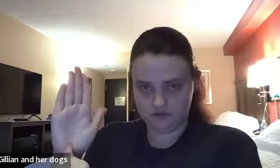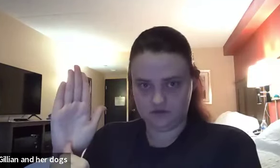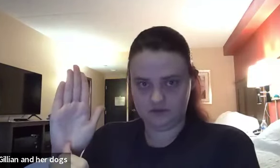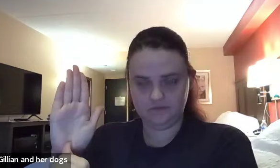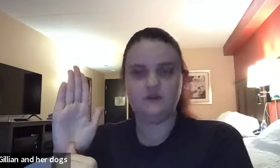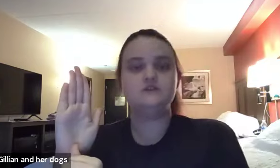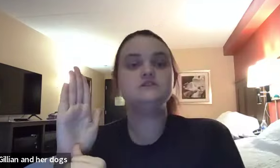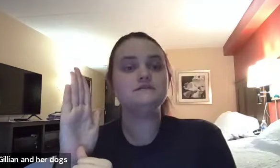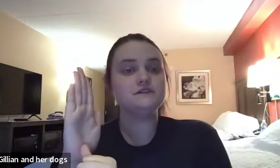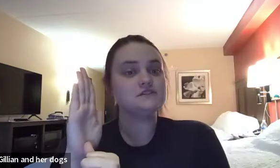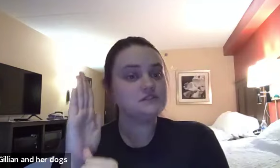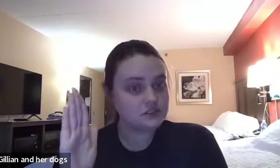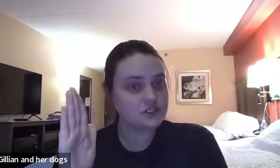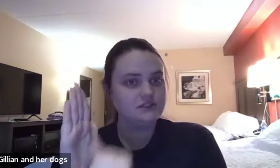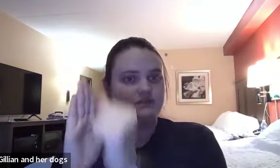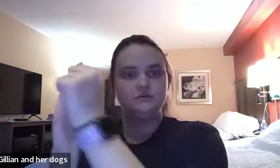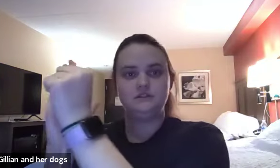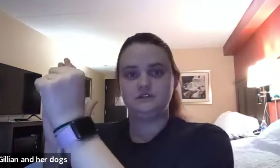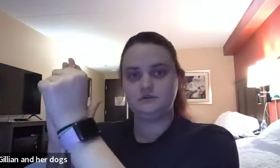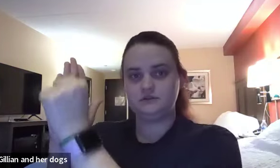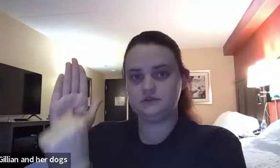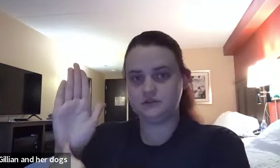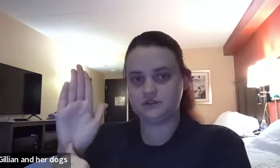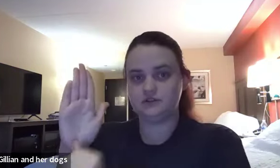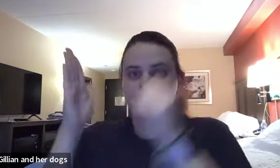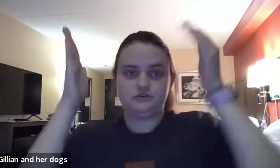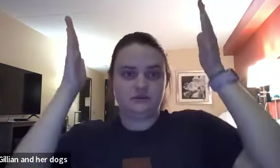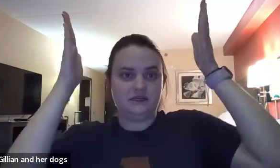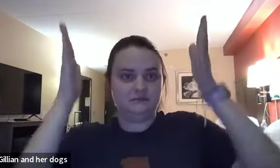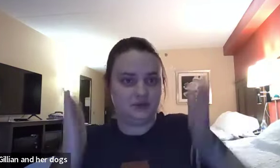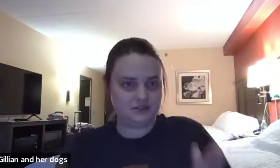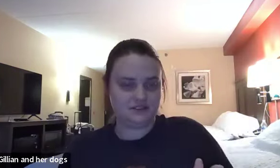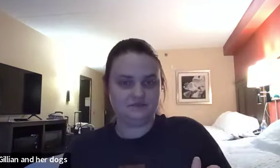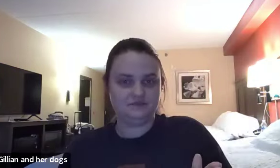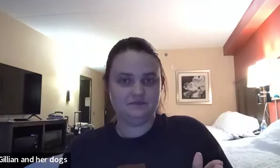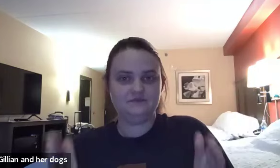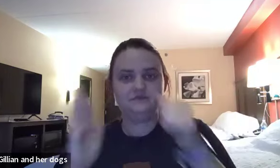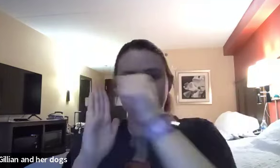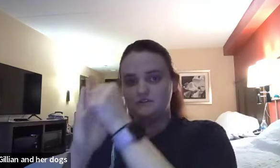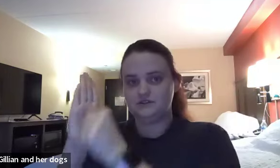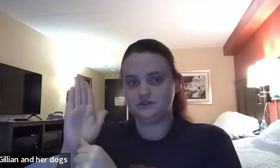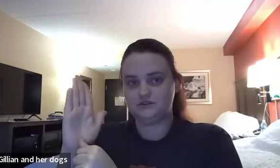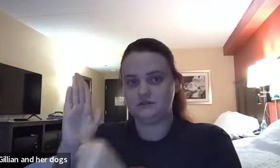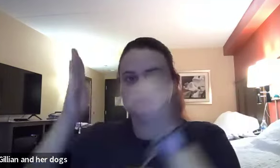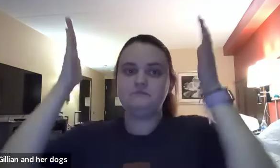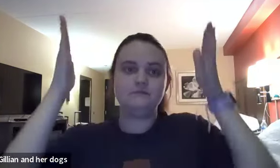surgery. So for surgeon, you would do surgery person, surgery